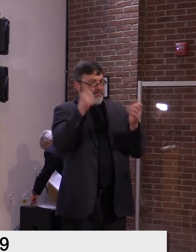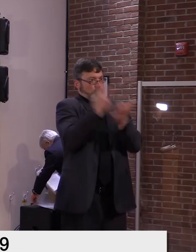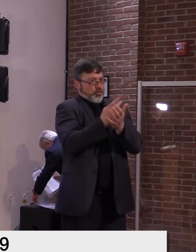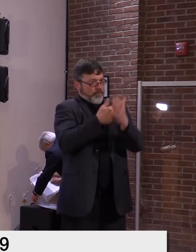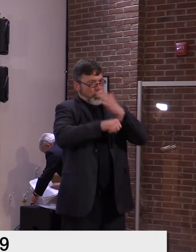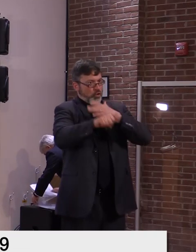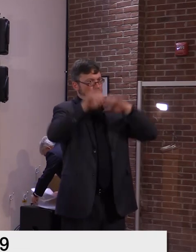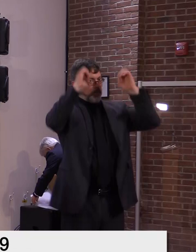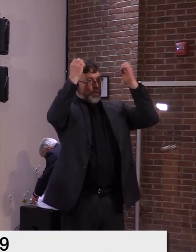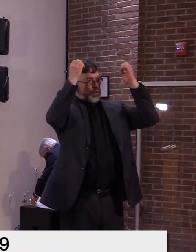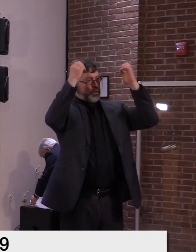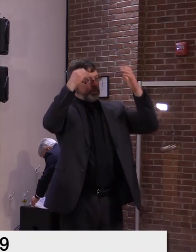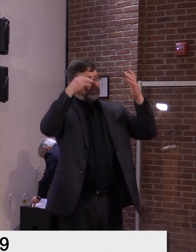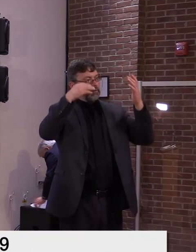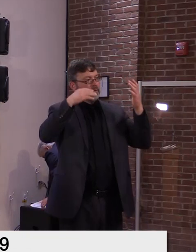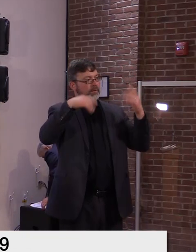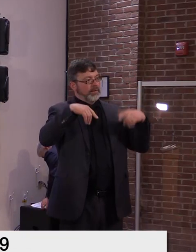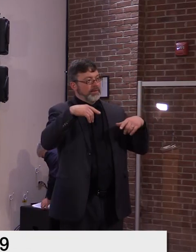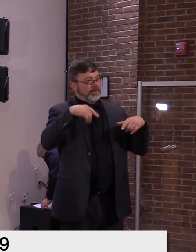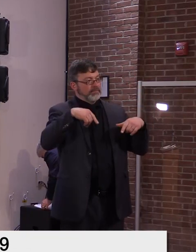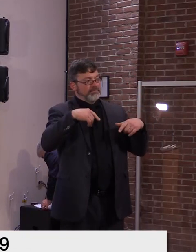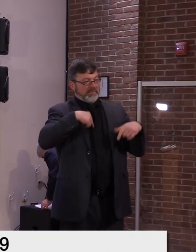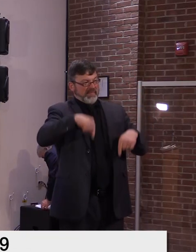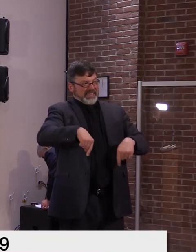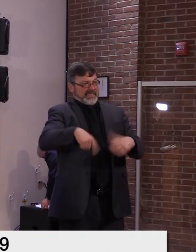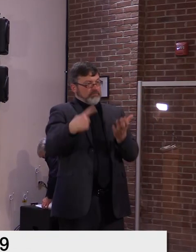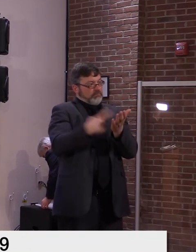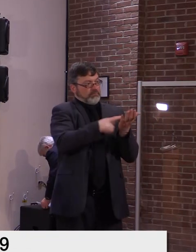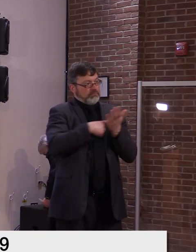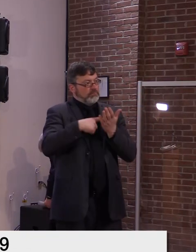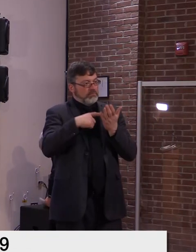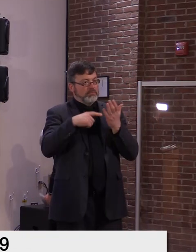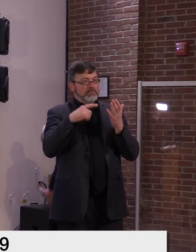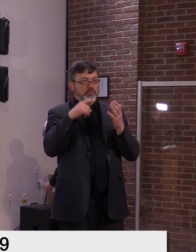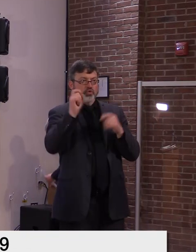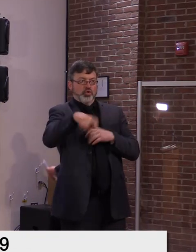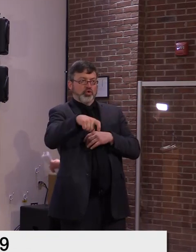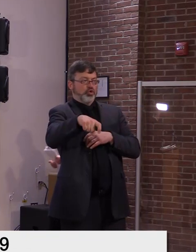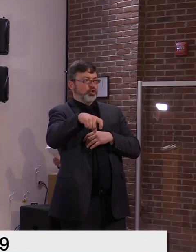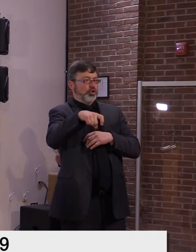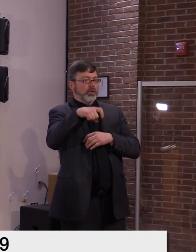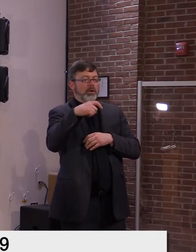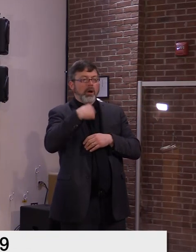this is a conversation we have to have. We haven't had it yet, but we will.